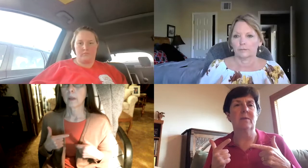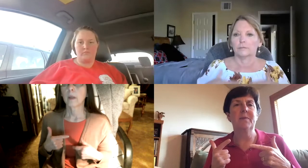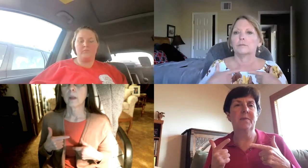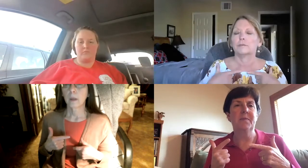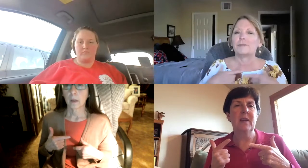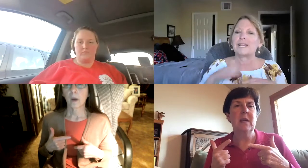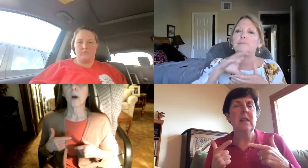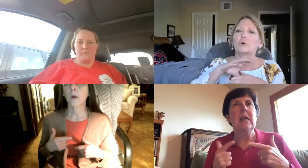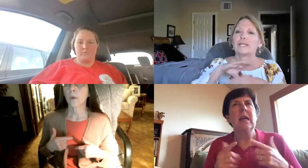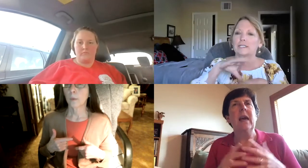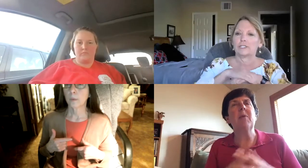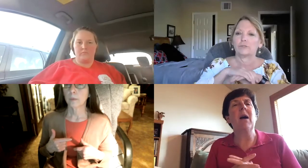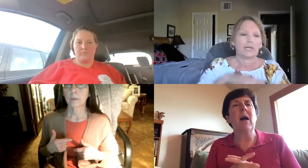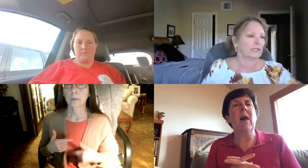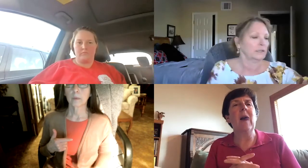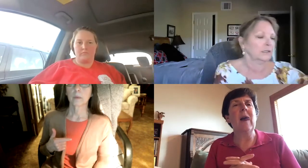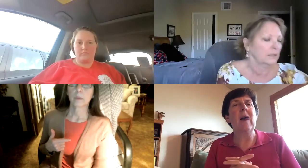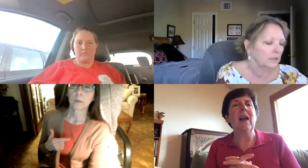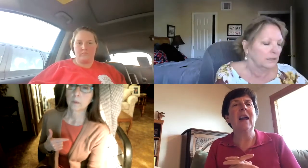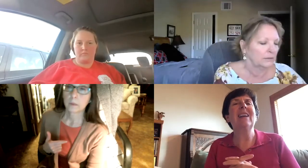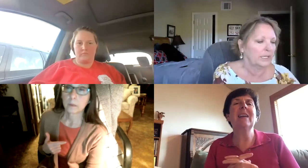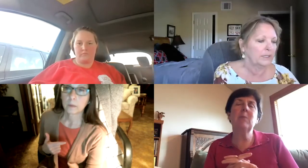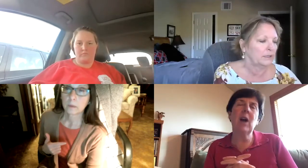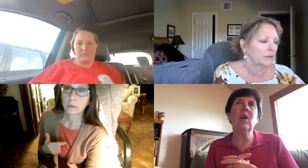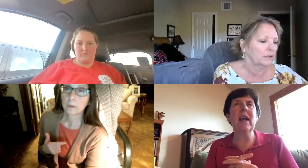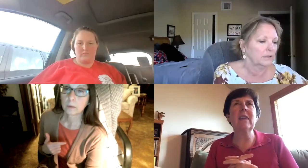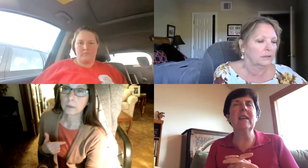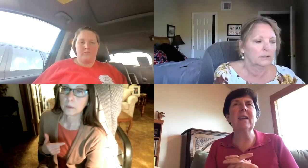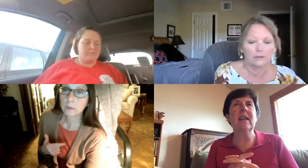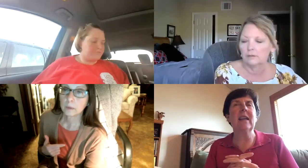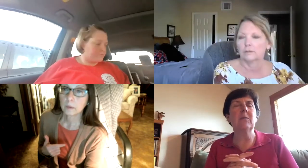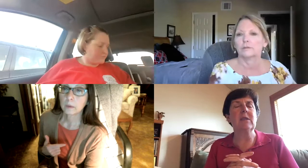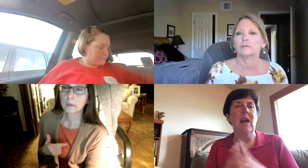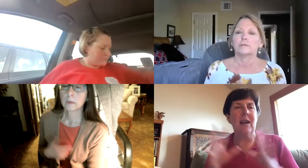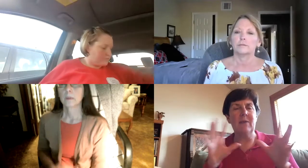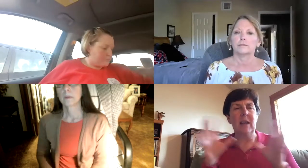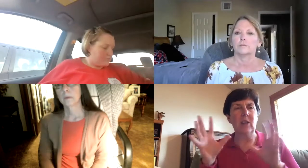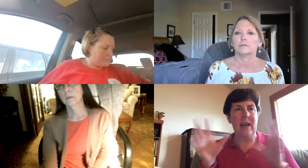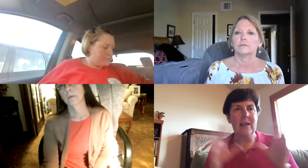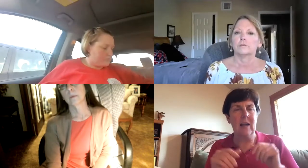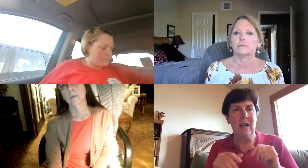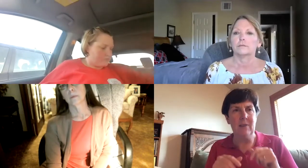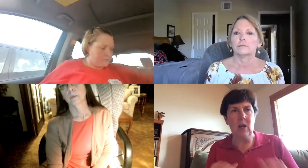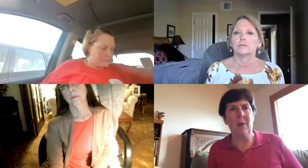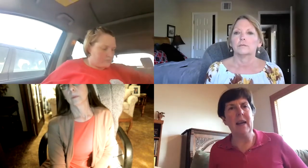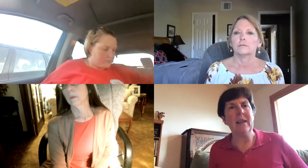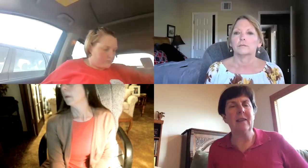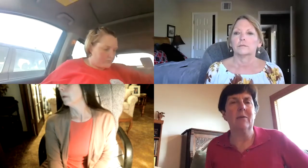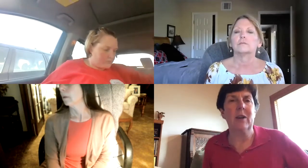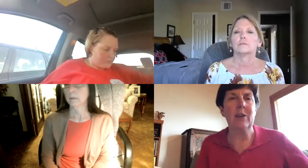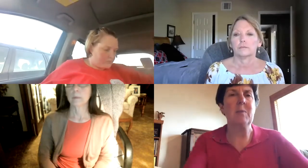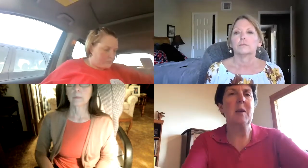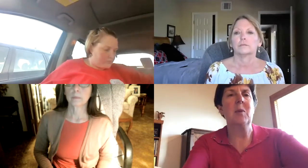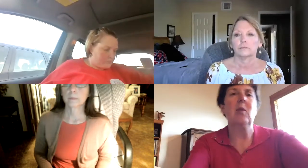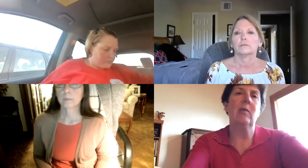L's. Mm-hmm. But that's more English, right? Well, and I think that it was kind of, they looked at it as kind of an accommodating thing